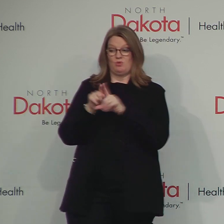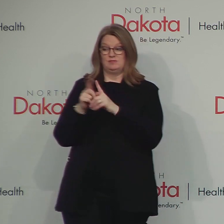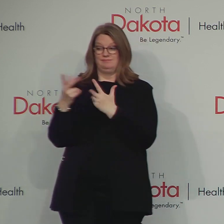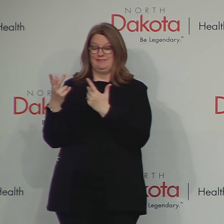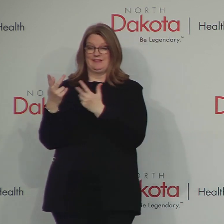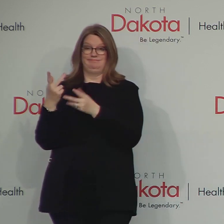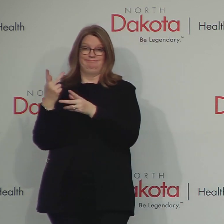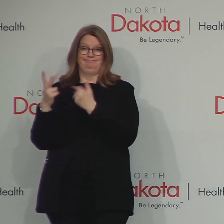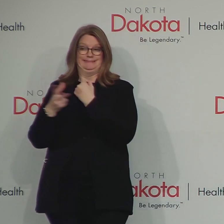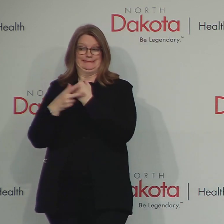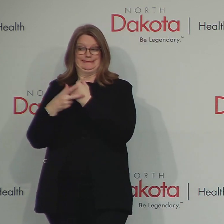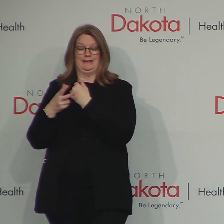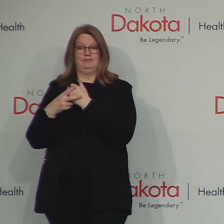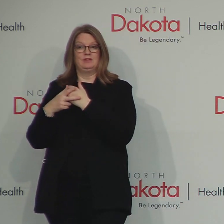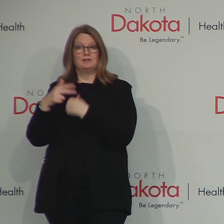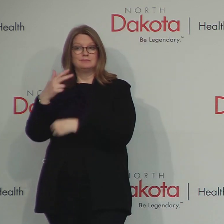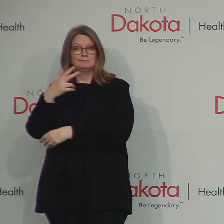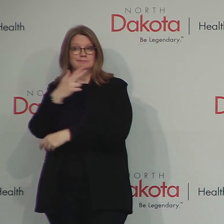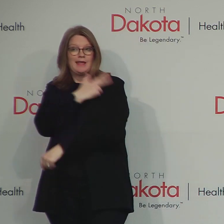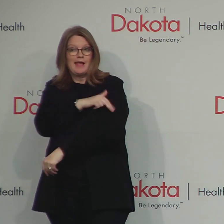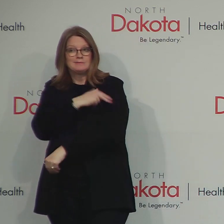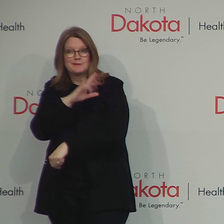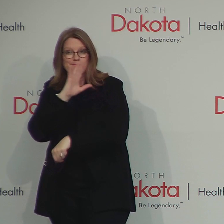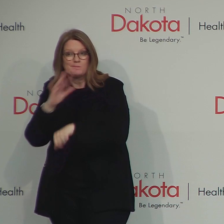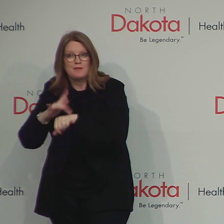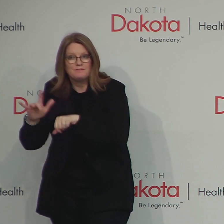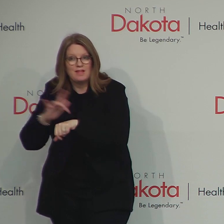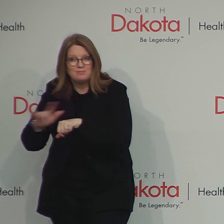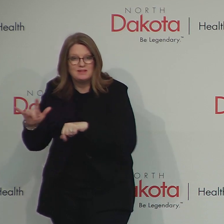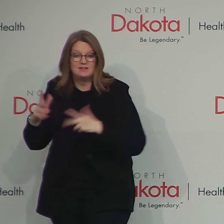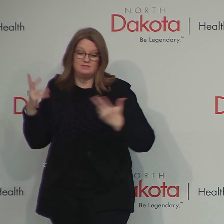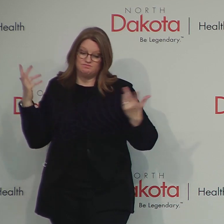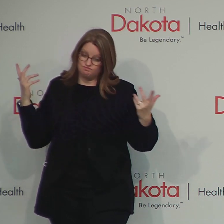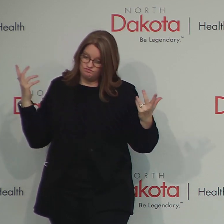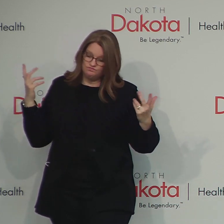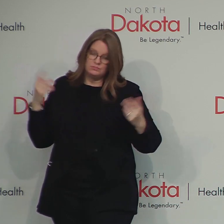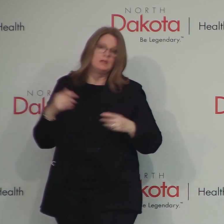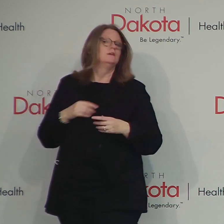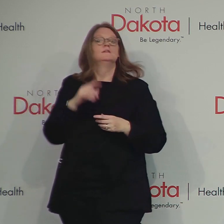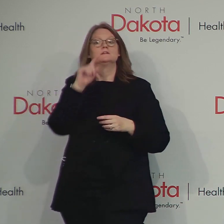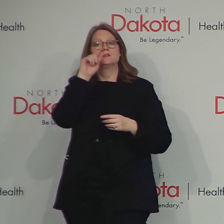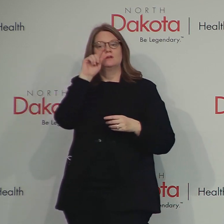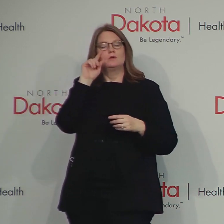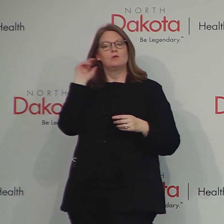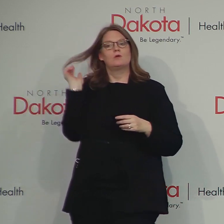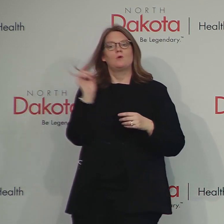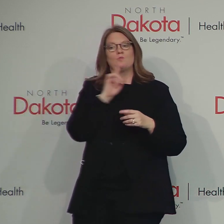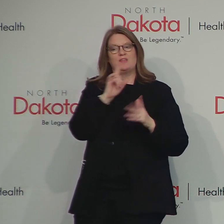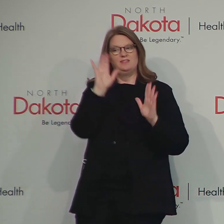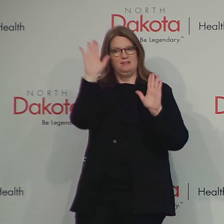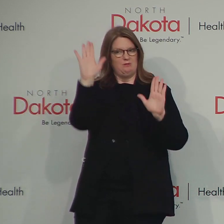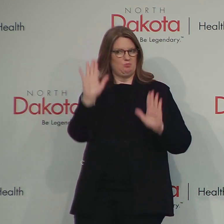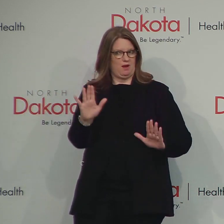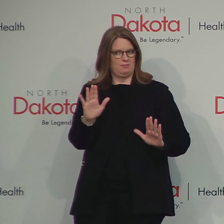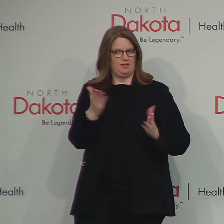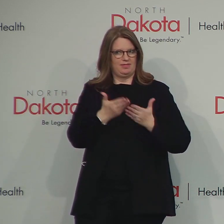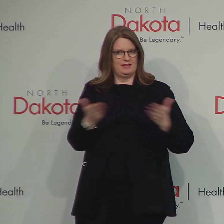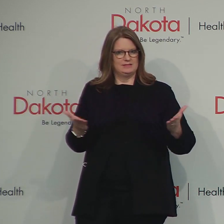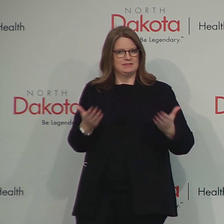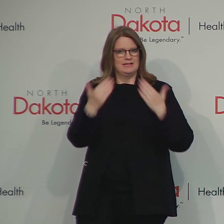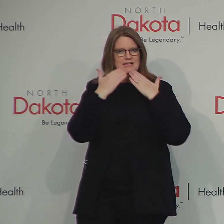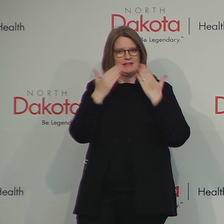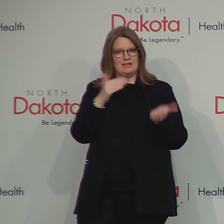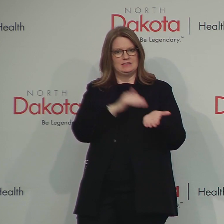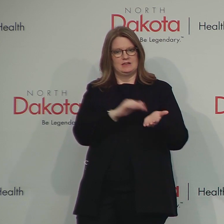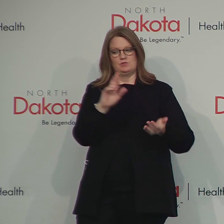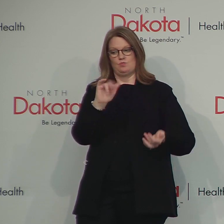also reduce mortality among our most vulnerable populations. So just incredible things happening on this front. And thank you,